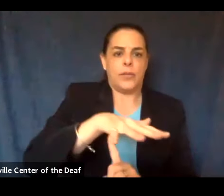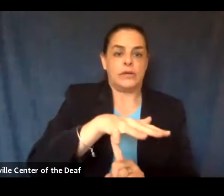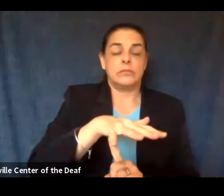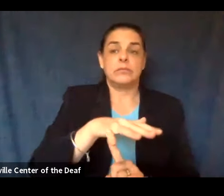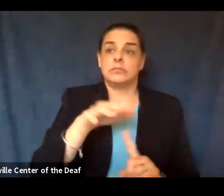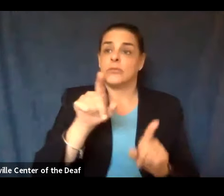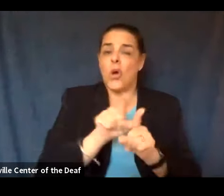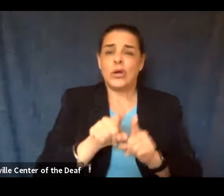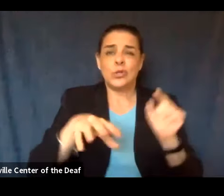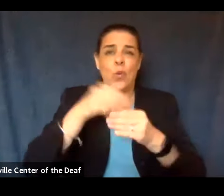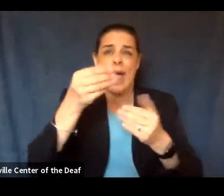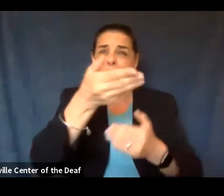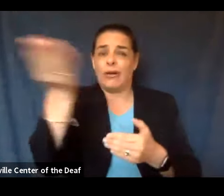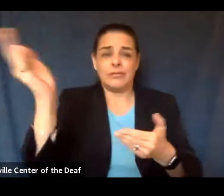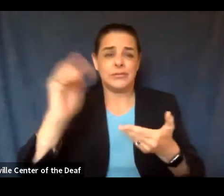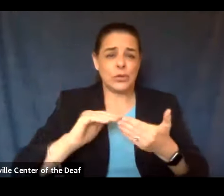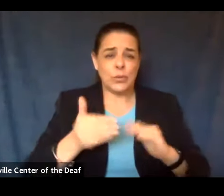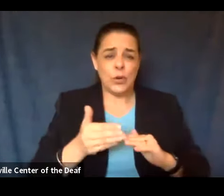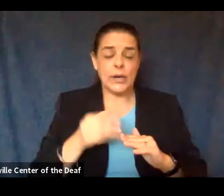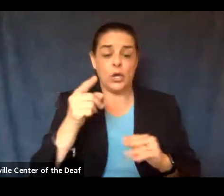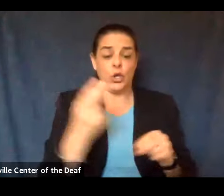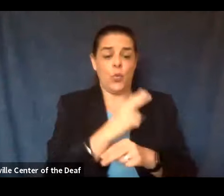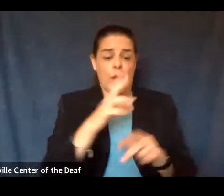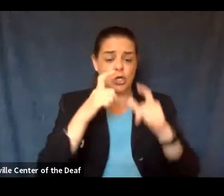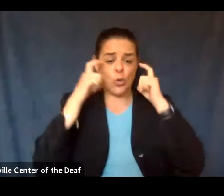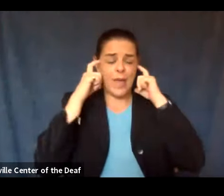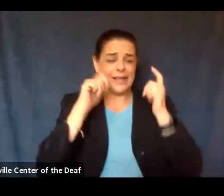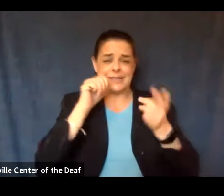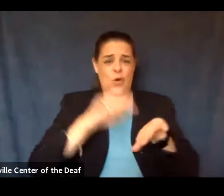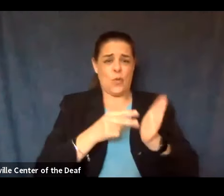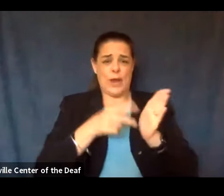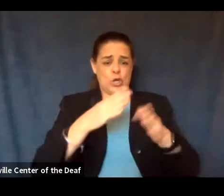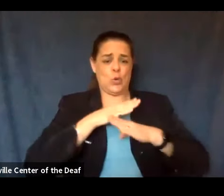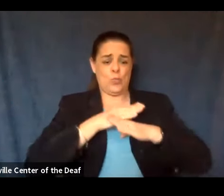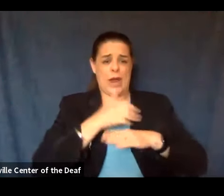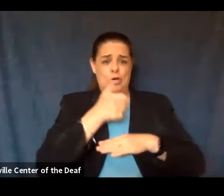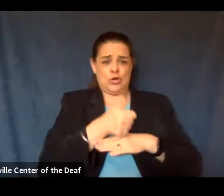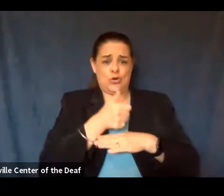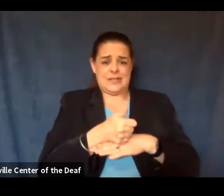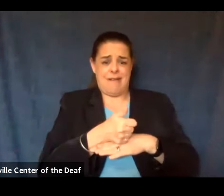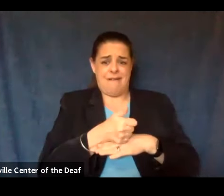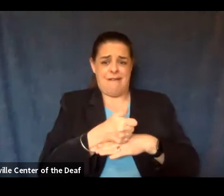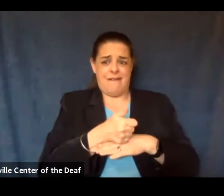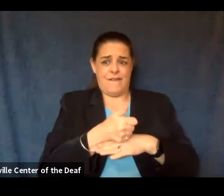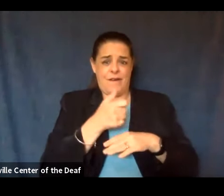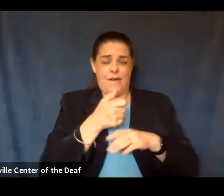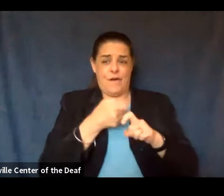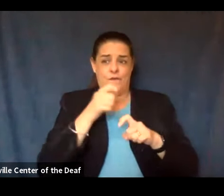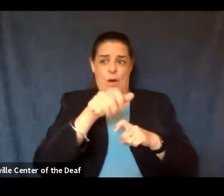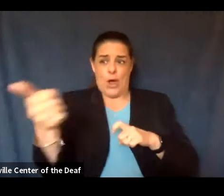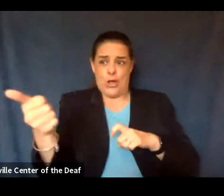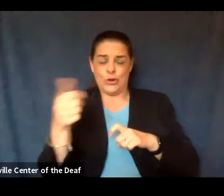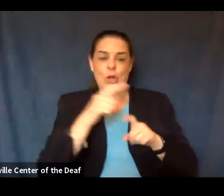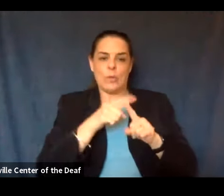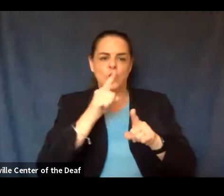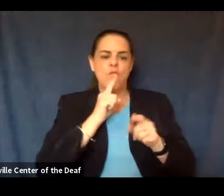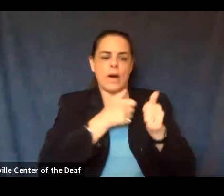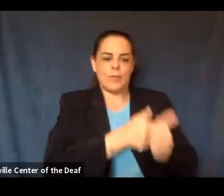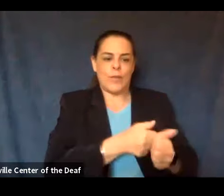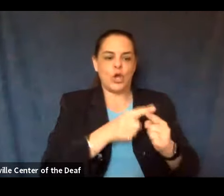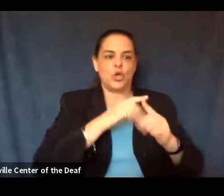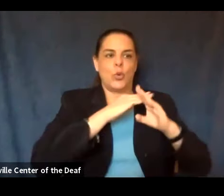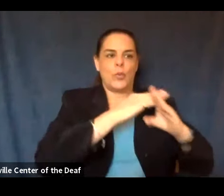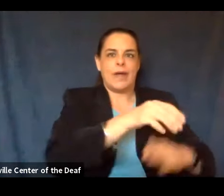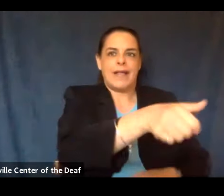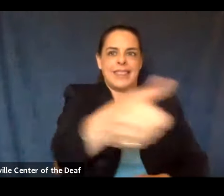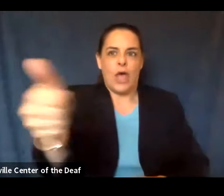By wearing your mask, you're not protecting yourself from others, but you're being compliant and protecting others from you. If everybody does that, then